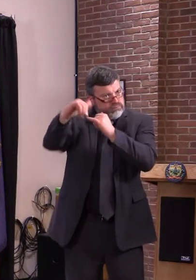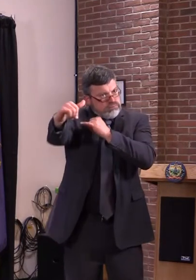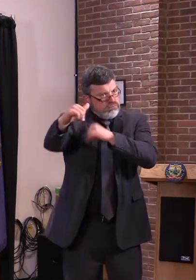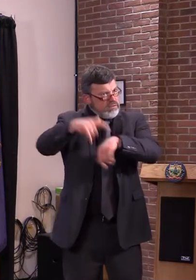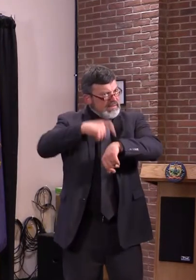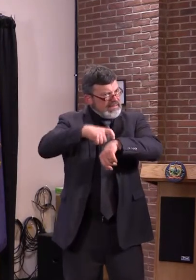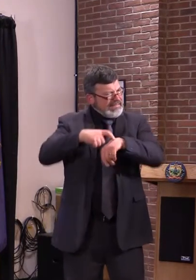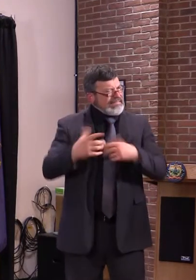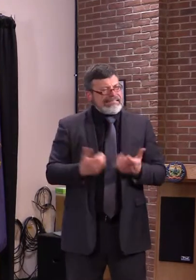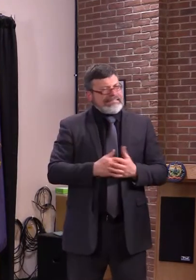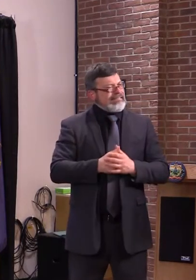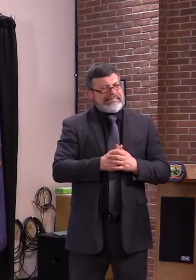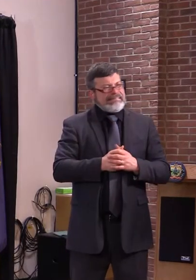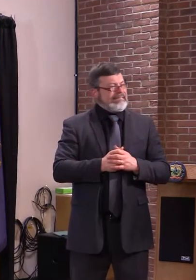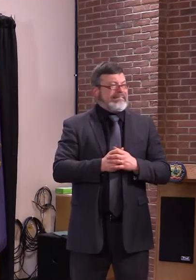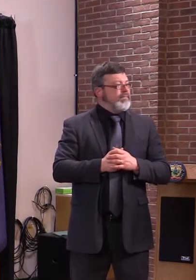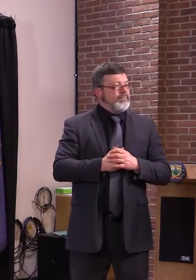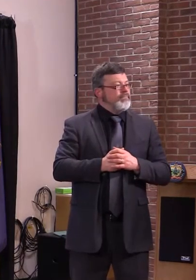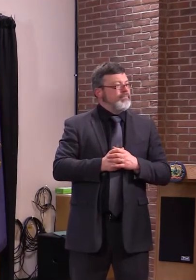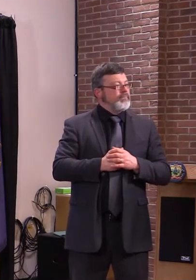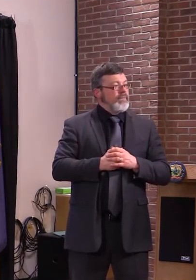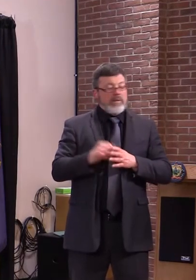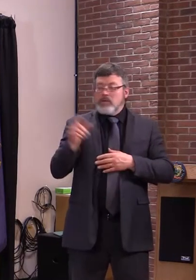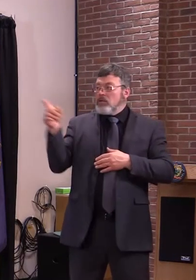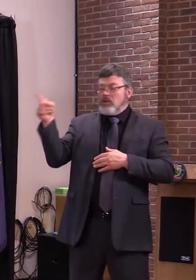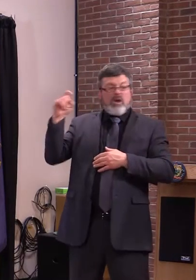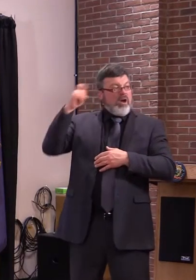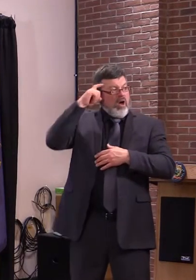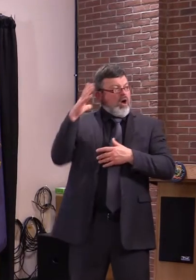office, proposed to retire 20 million general